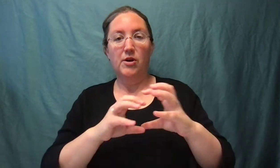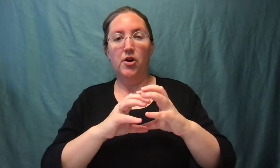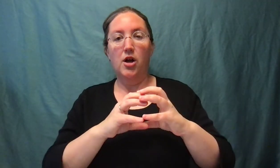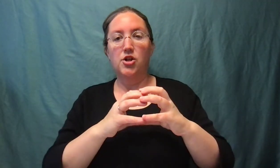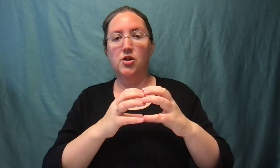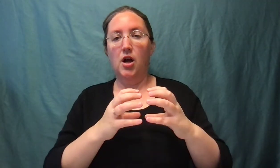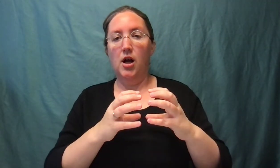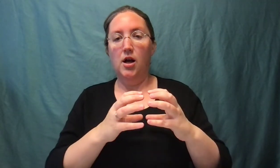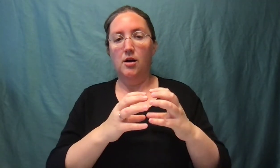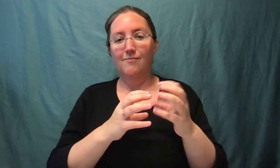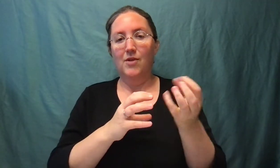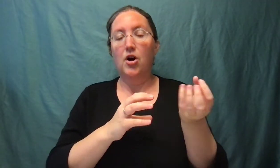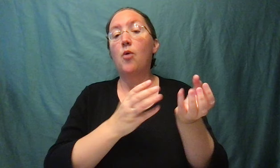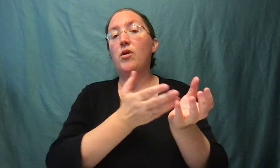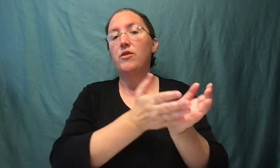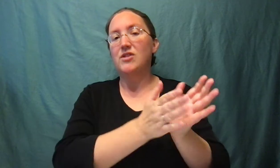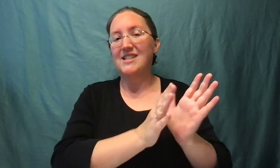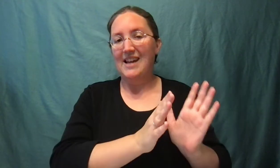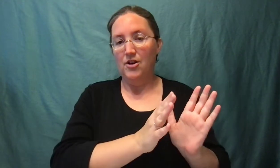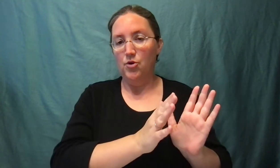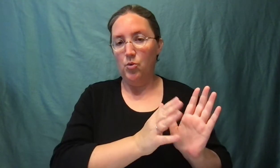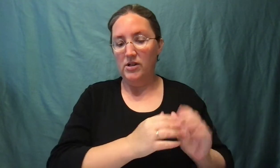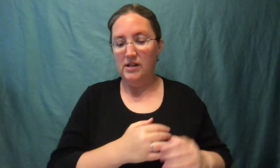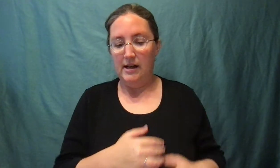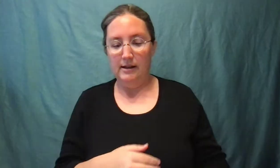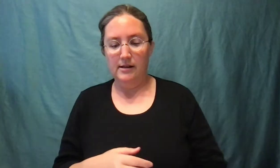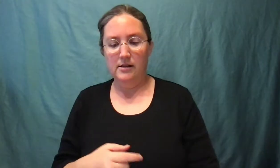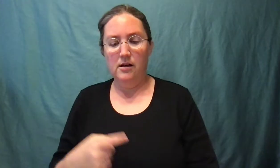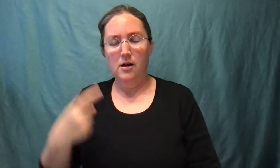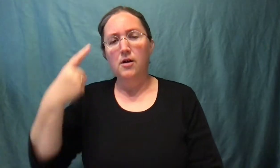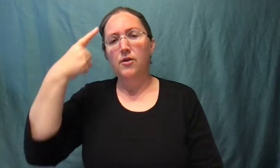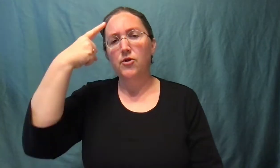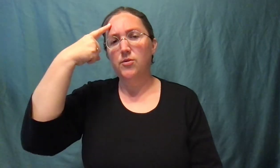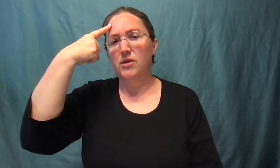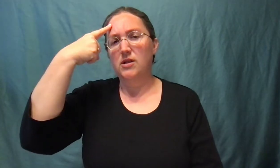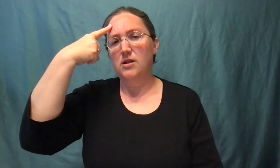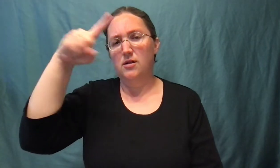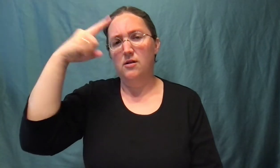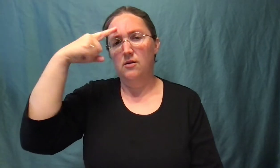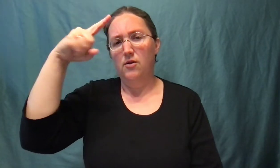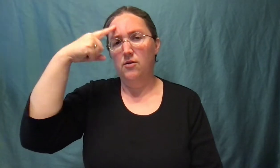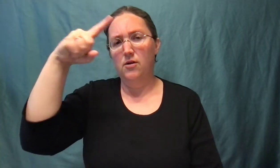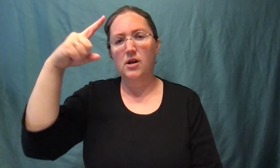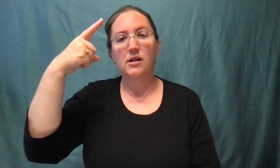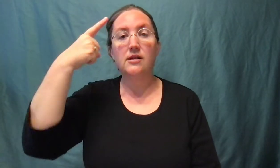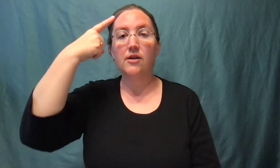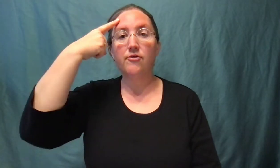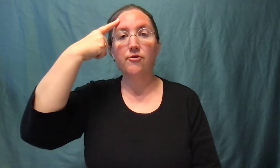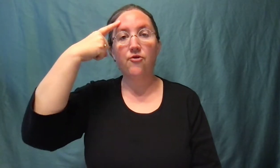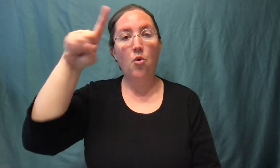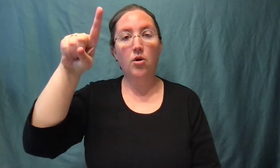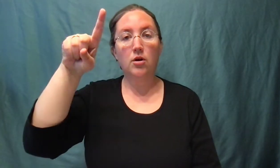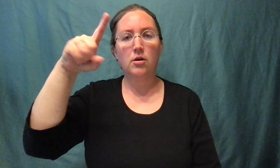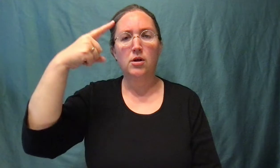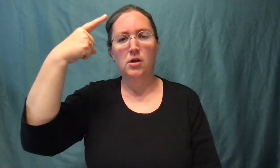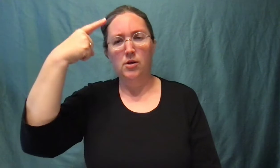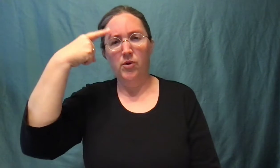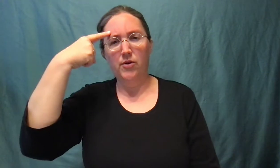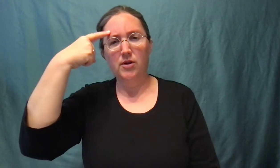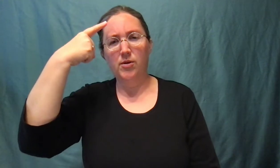not one of those standard ones in that list. The first one is this. The sign for 4 with our